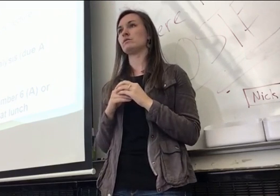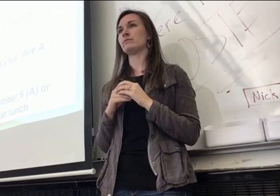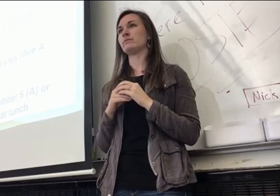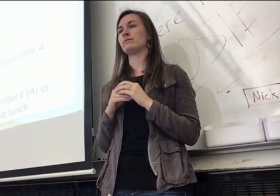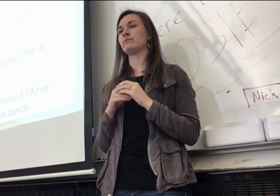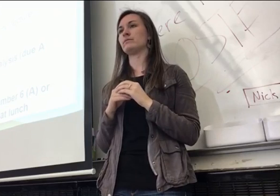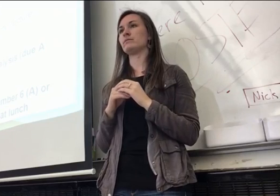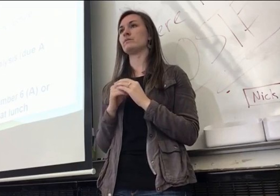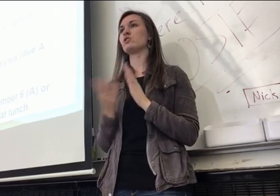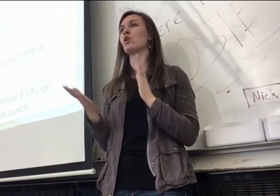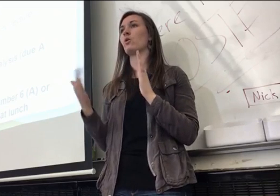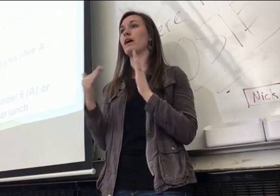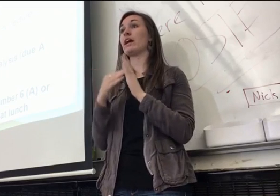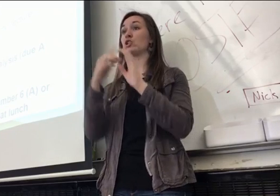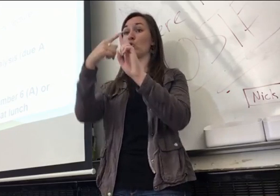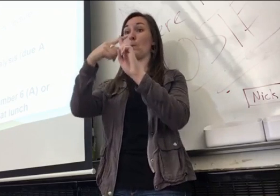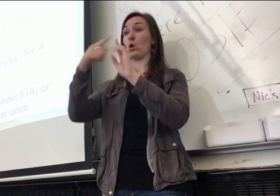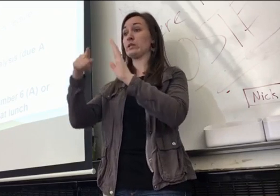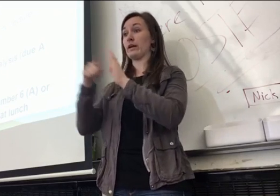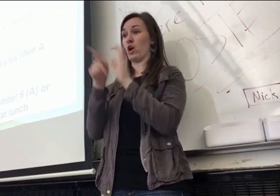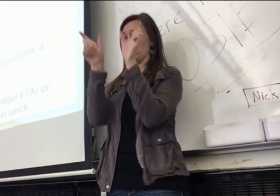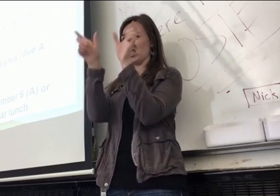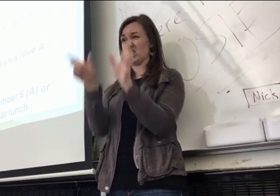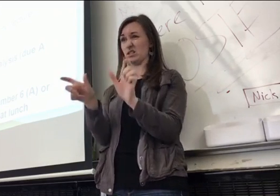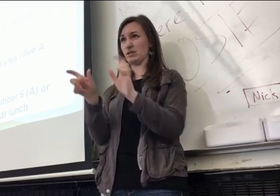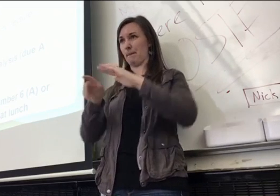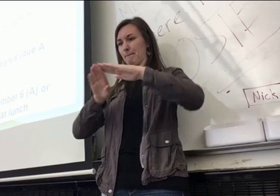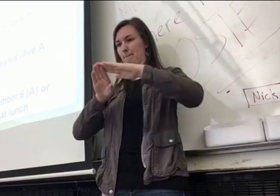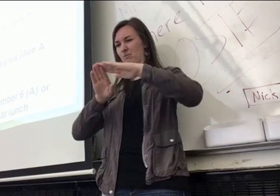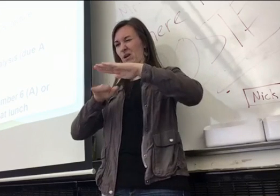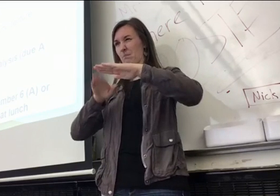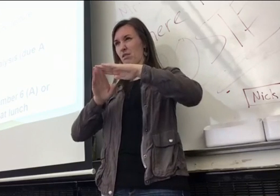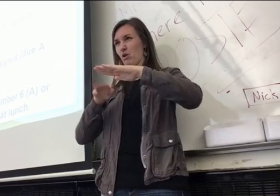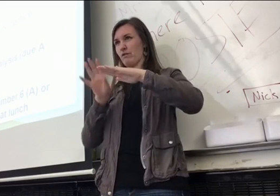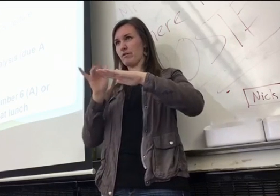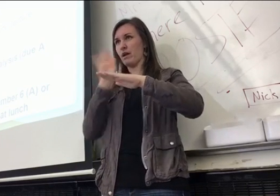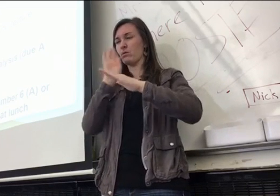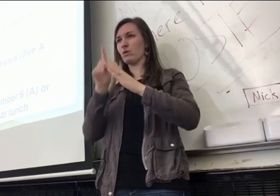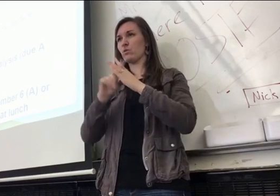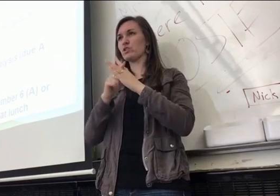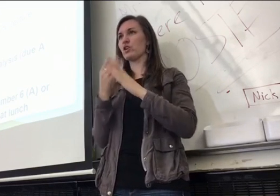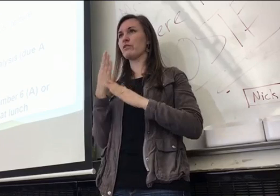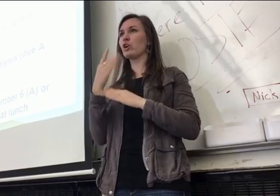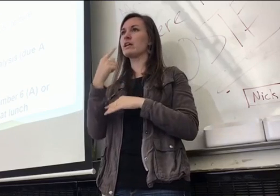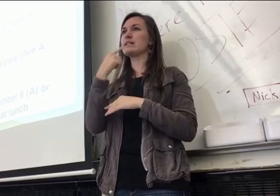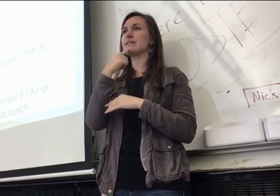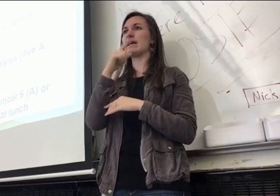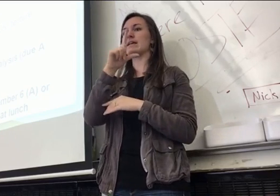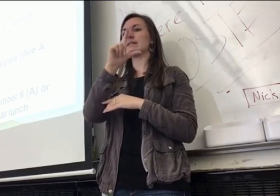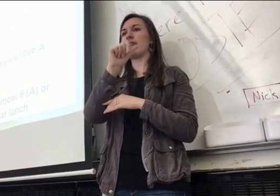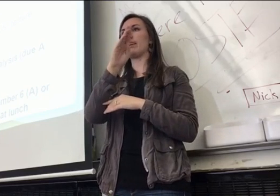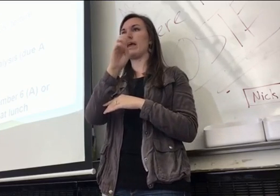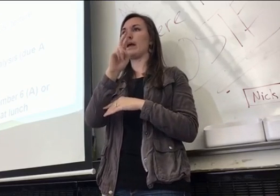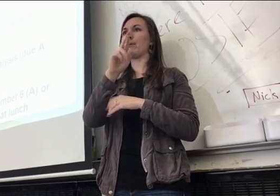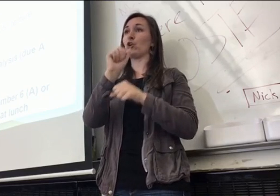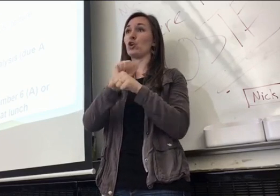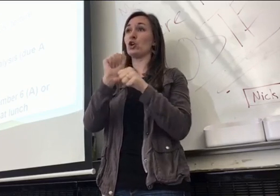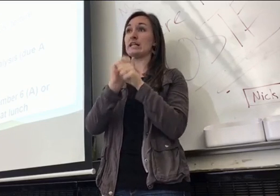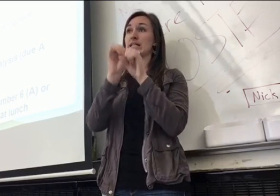Okay, so again, right below the chart, and we're starting where it says labor systems in the